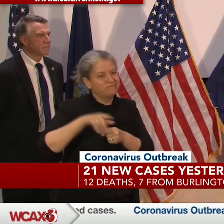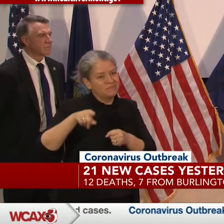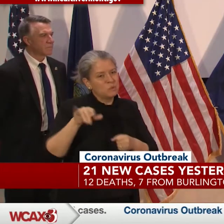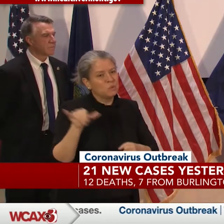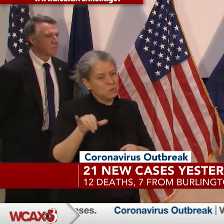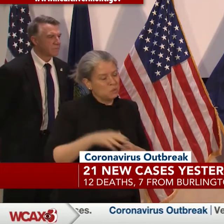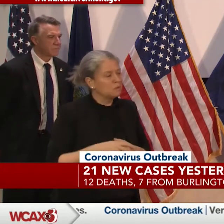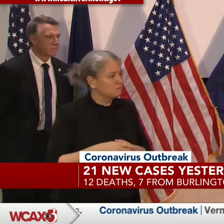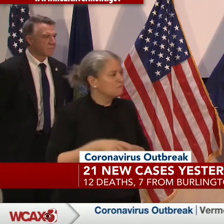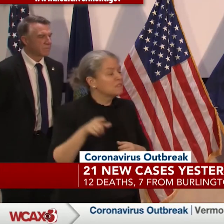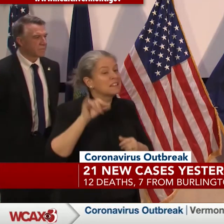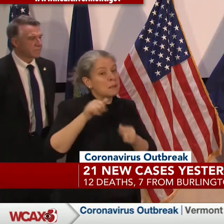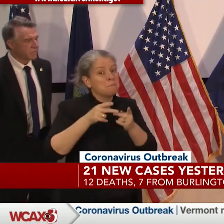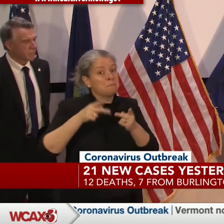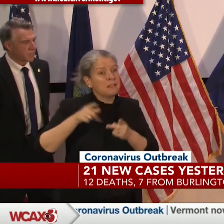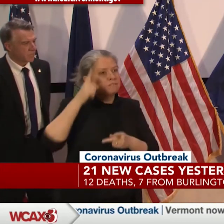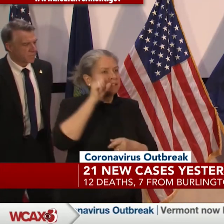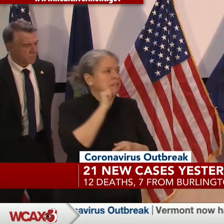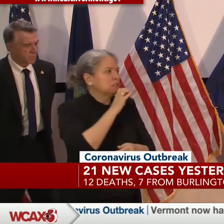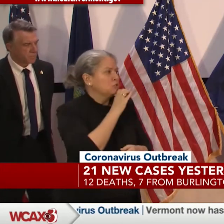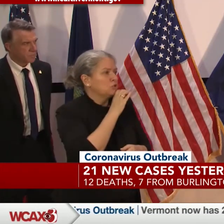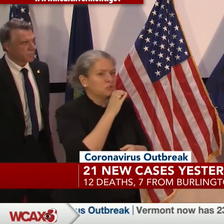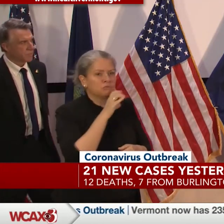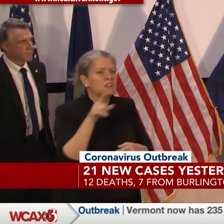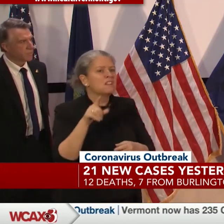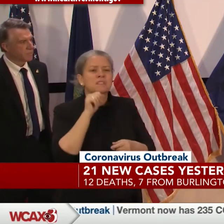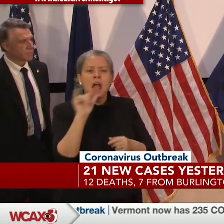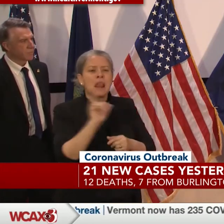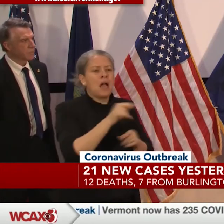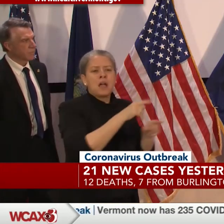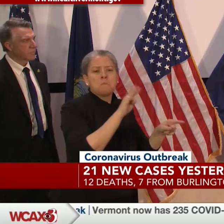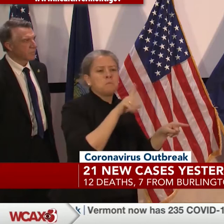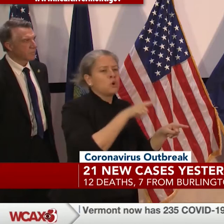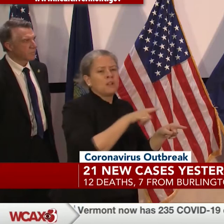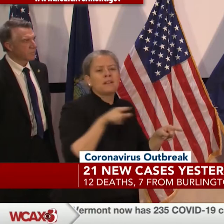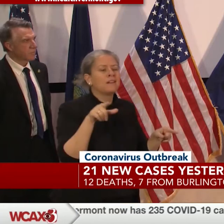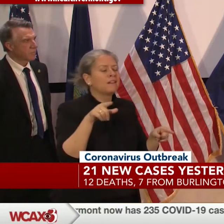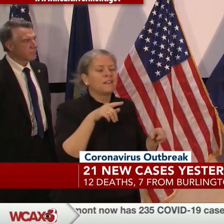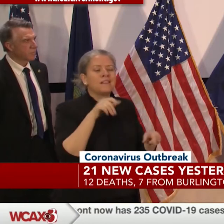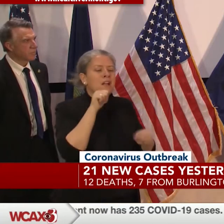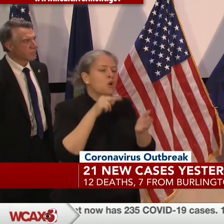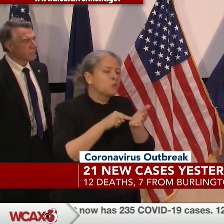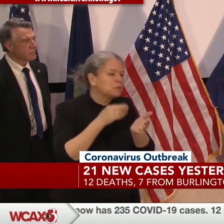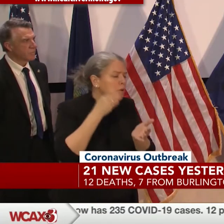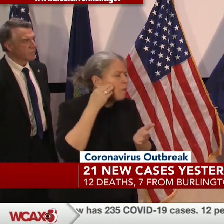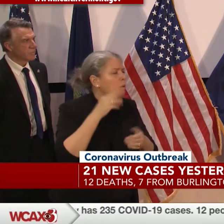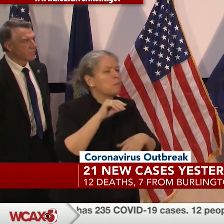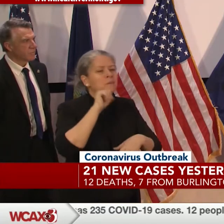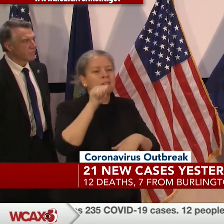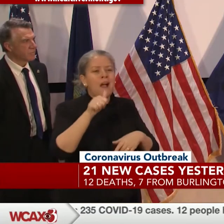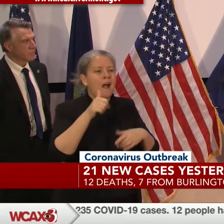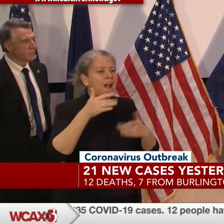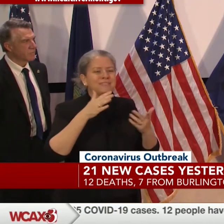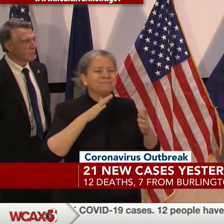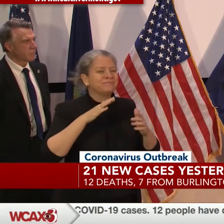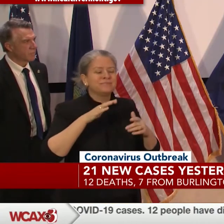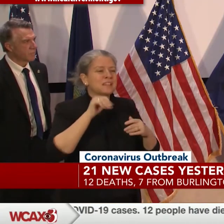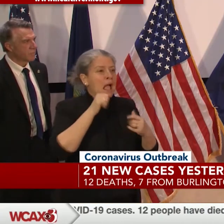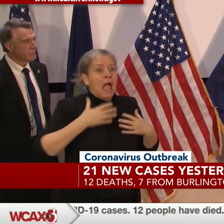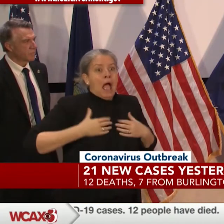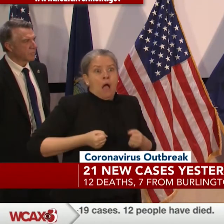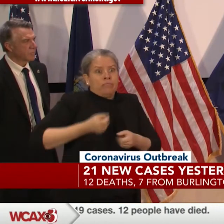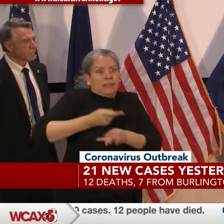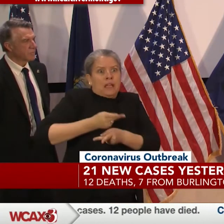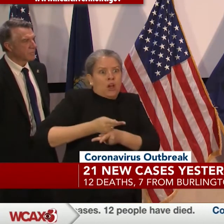facility. This facility is not a long-term care facility, not a nursing home. It is not a